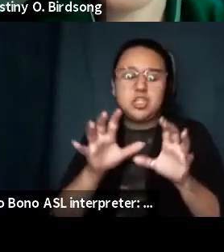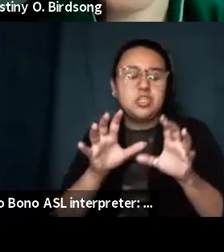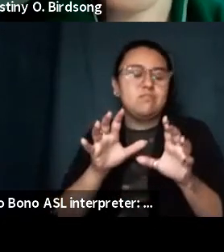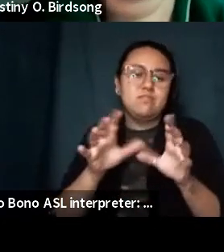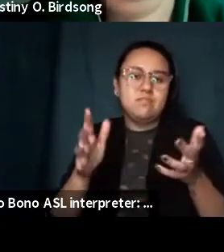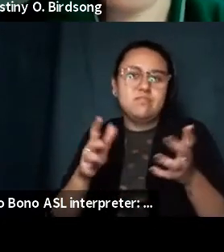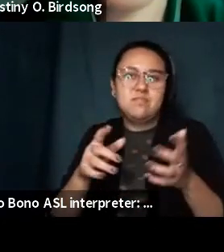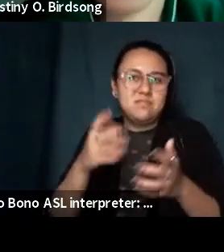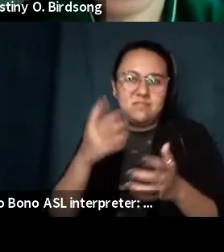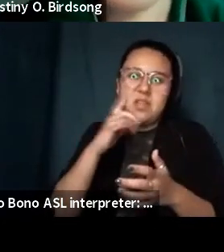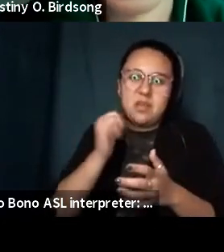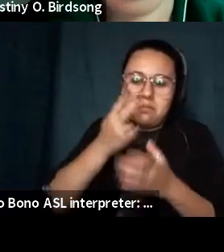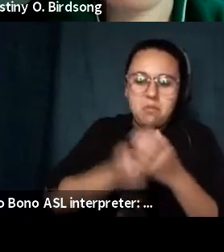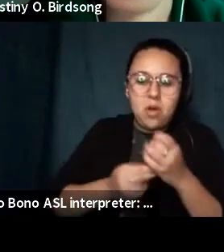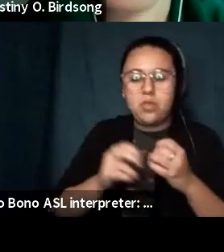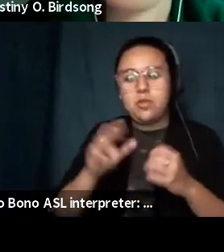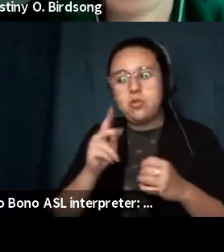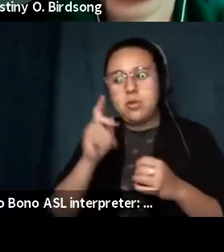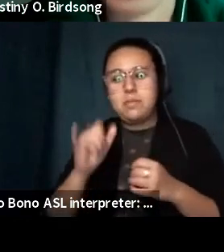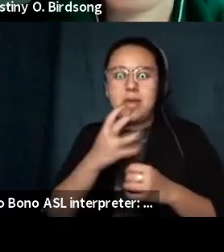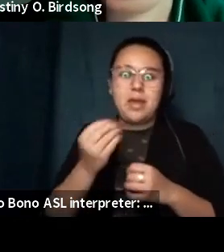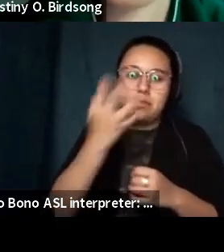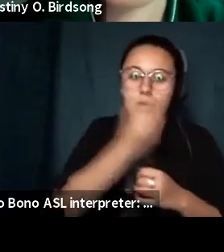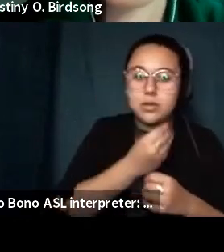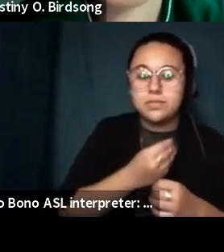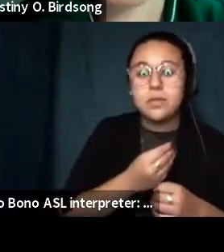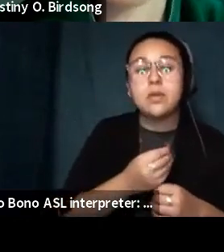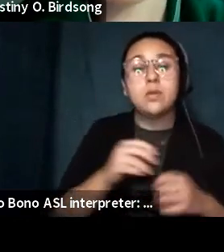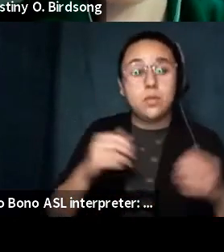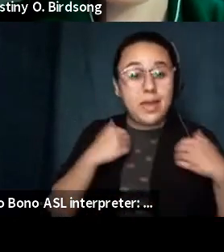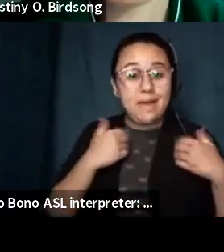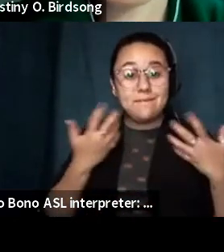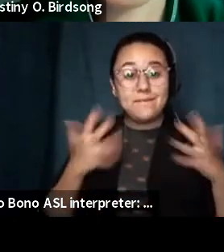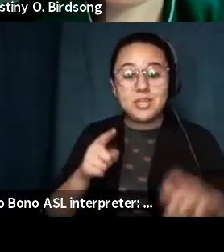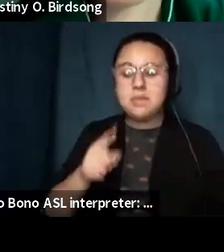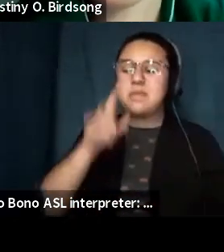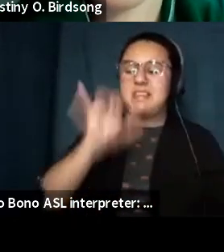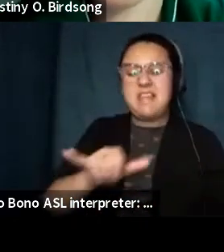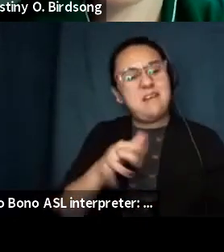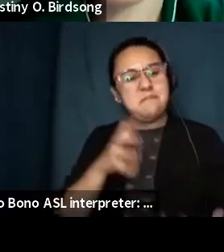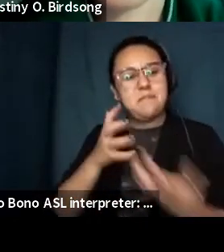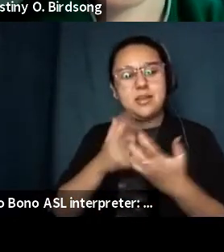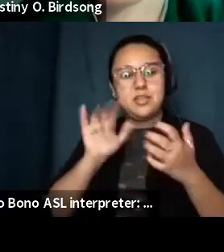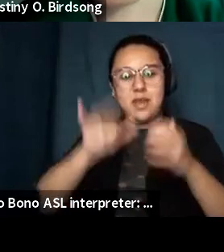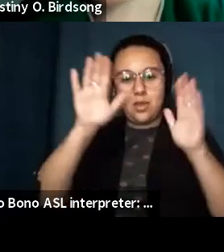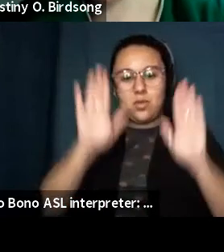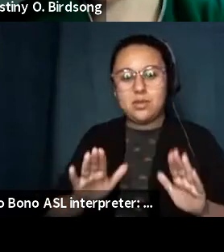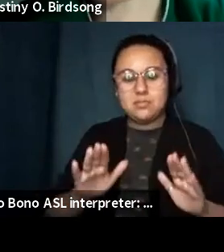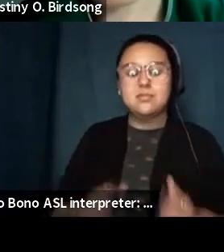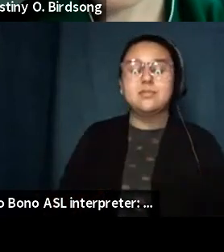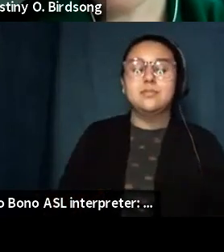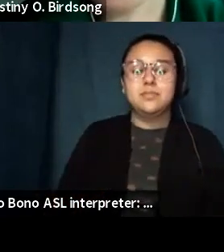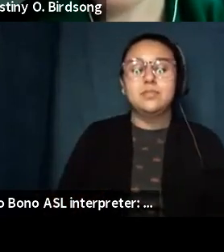that you know i absolutely love but like once we had it i was like yes this is it this is perfect yeah so and and like um